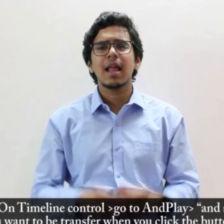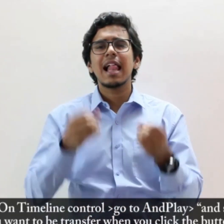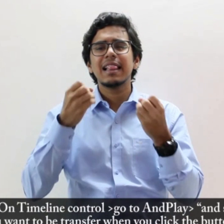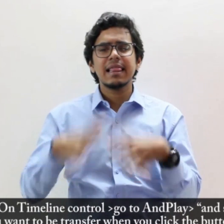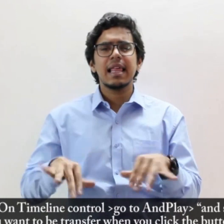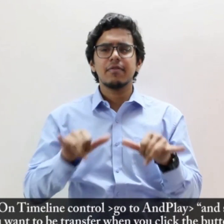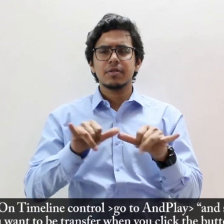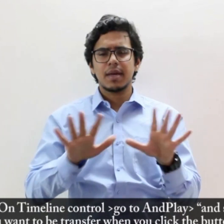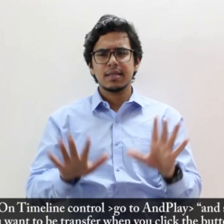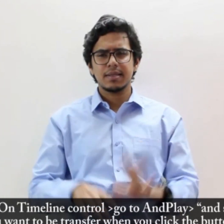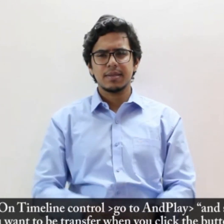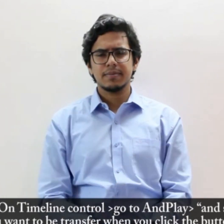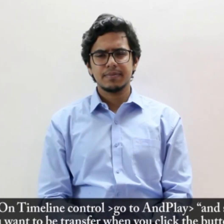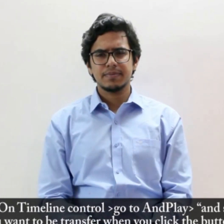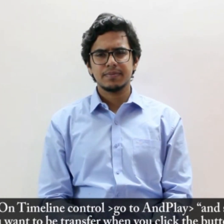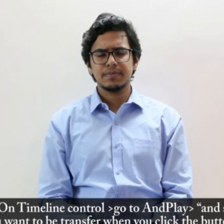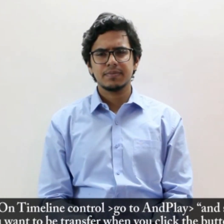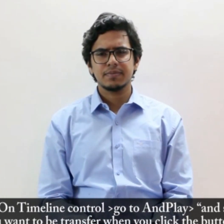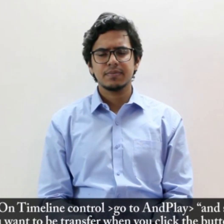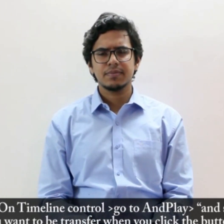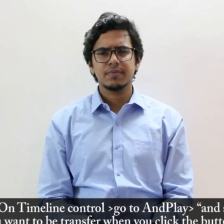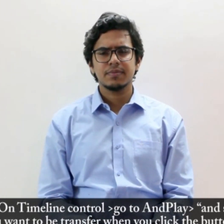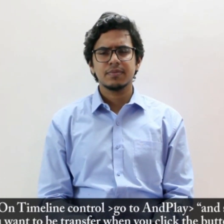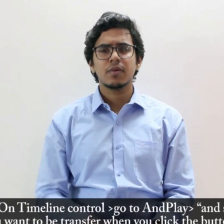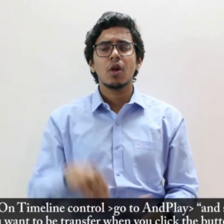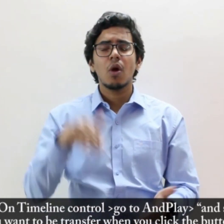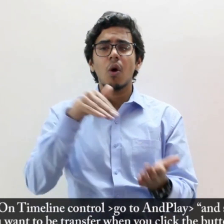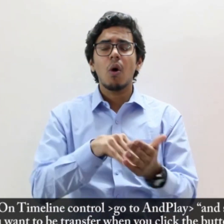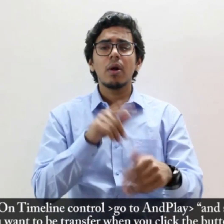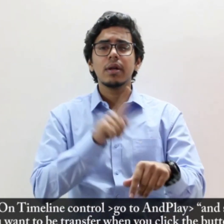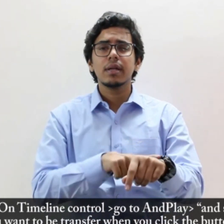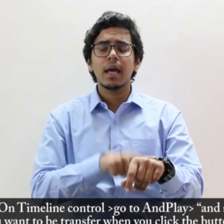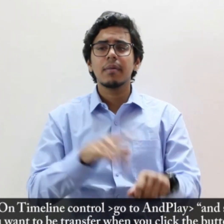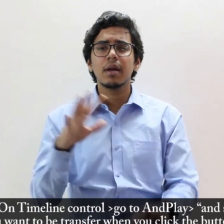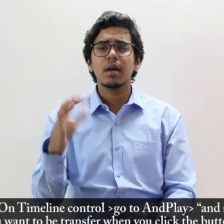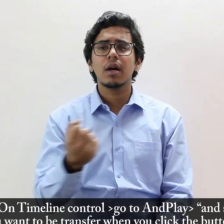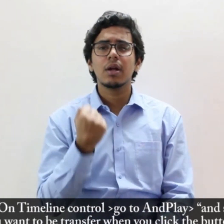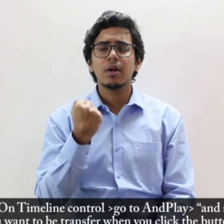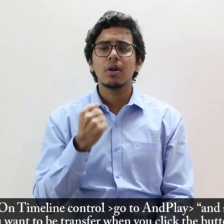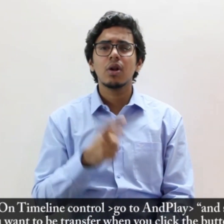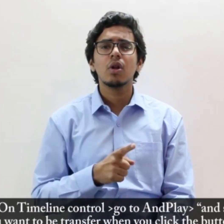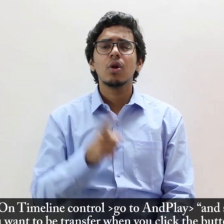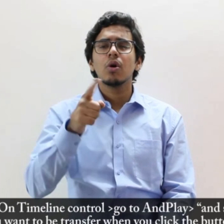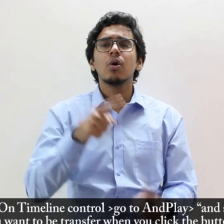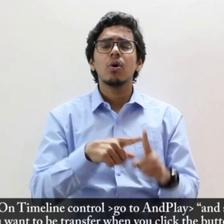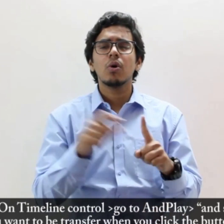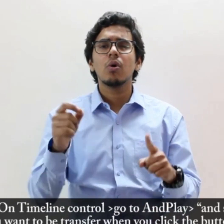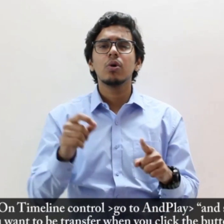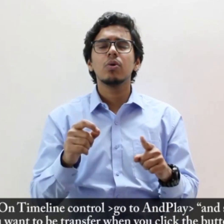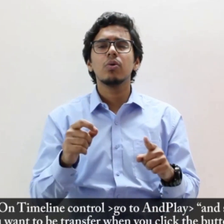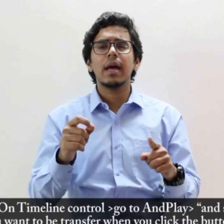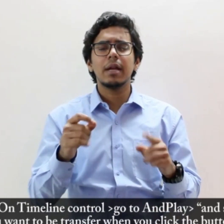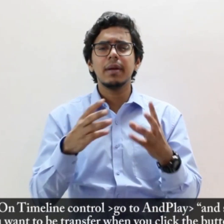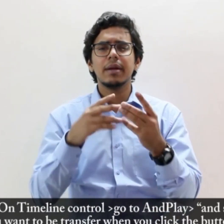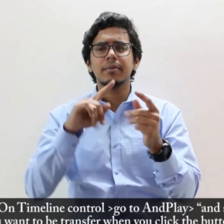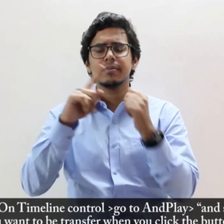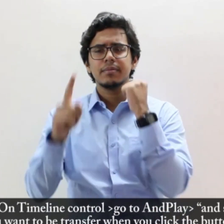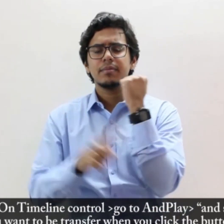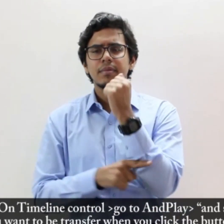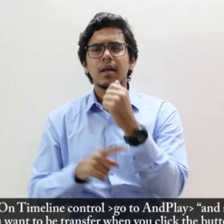Leave space on Timeline Control, go to and Play, then and specify